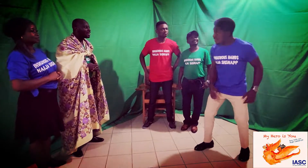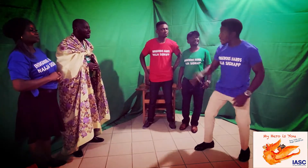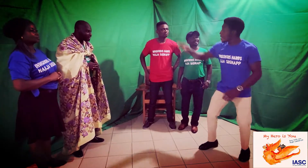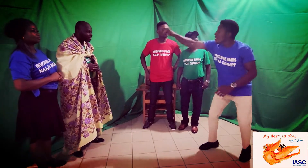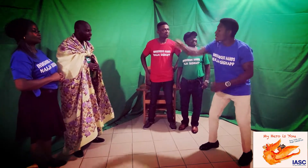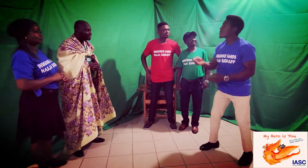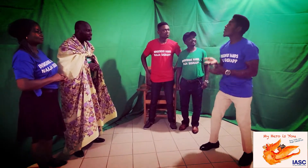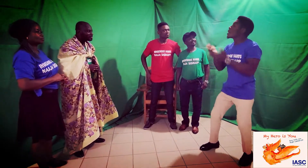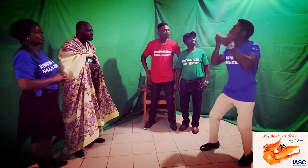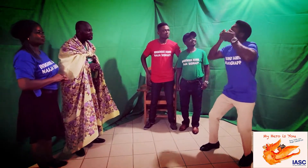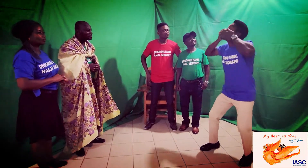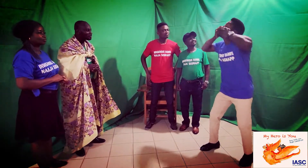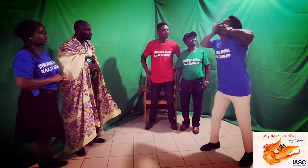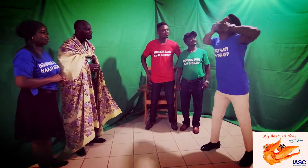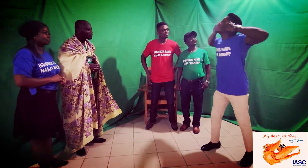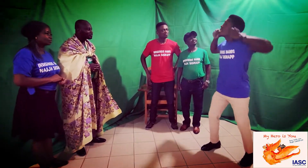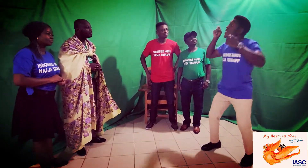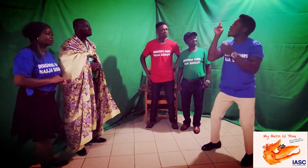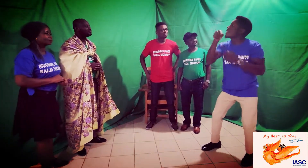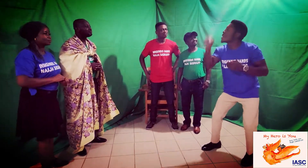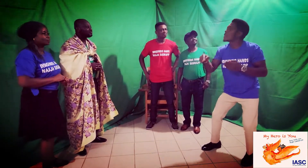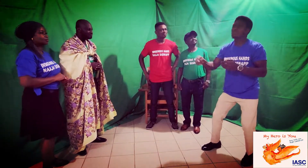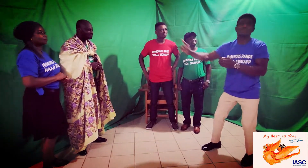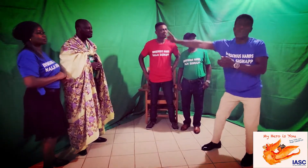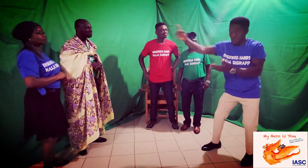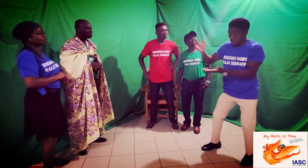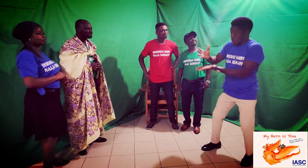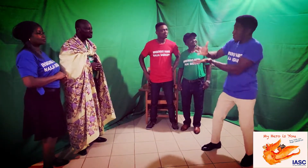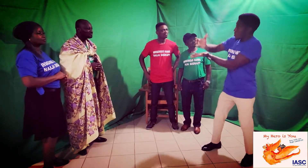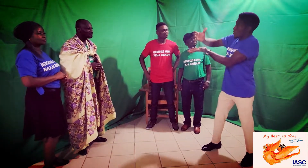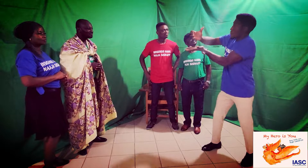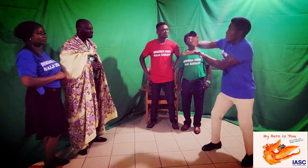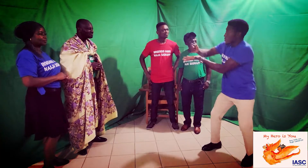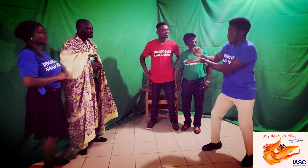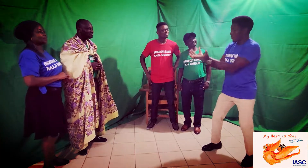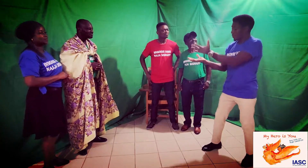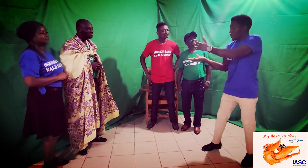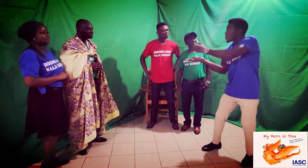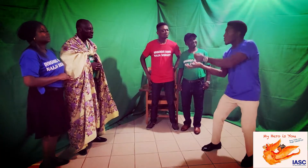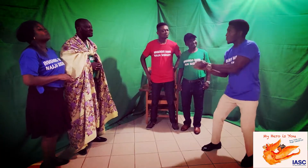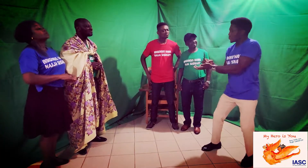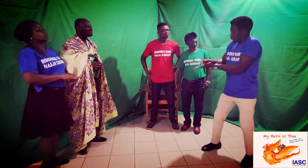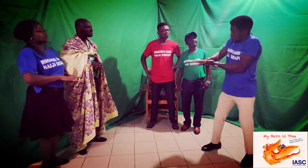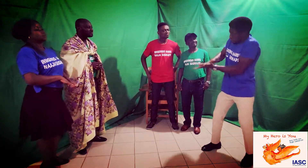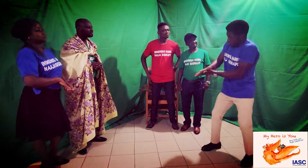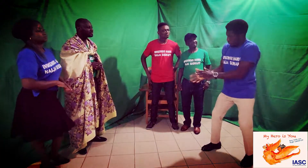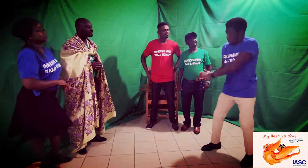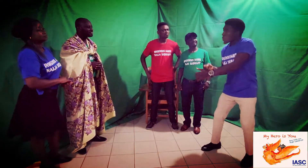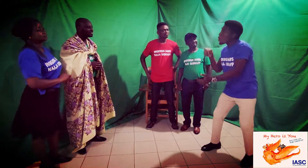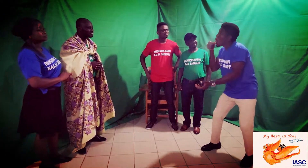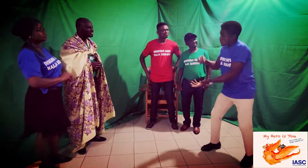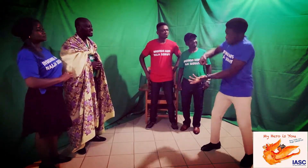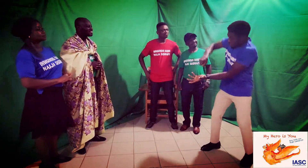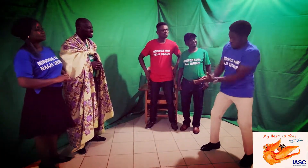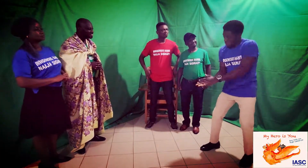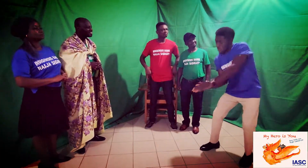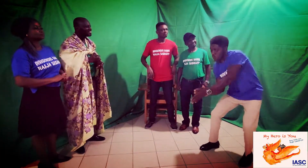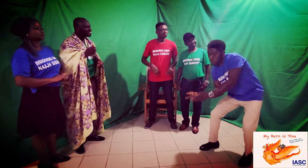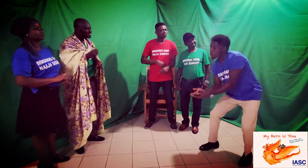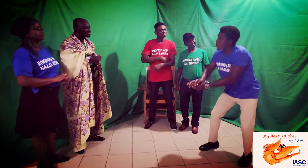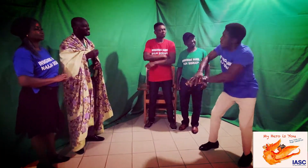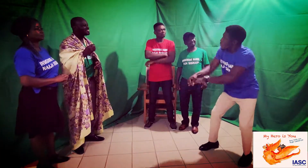know, Sarah. We also cough into our elbows if we are